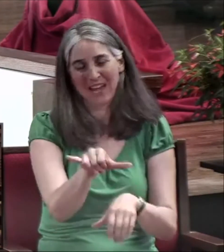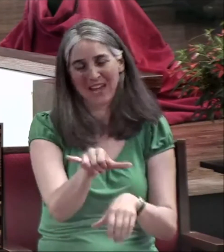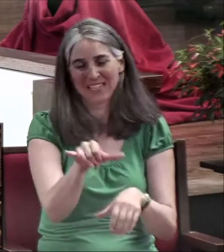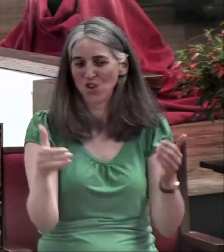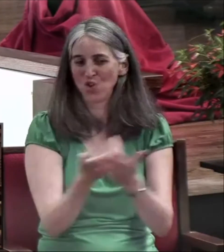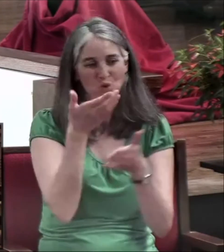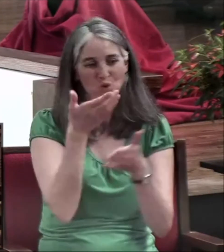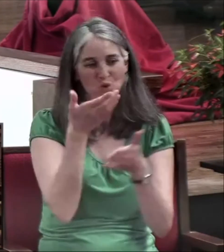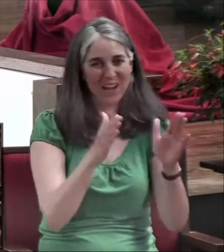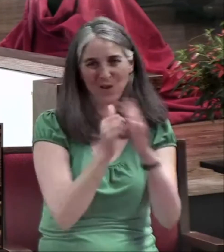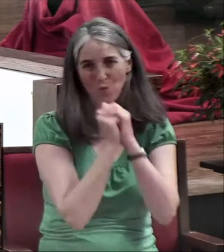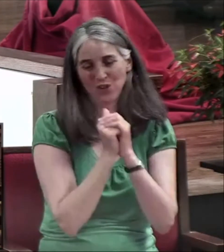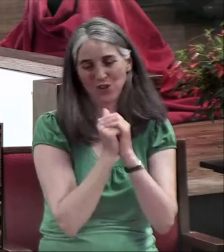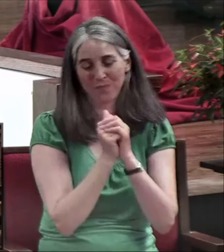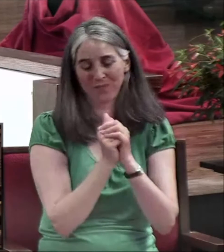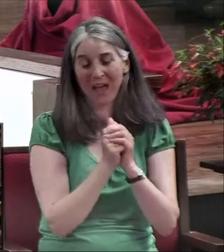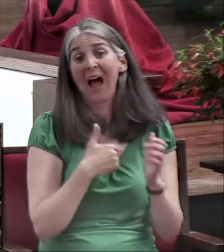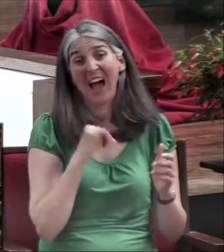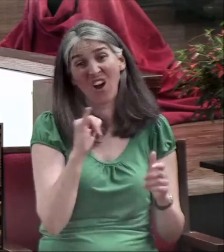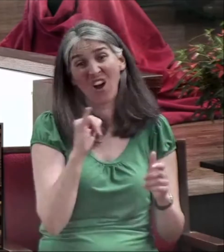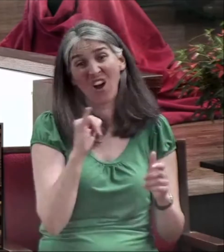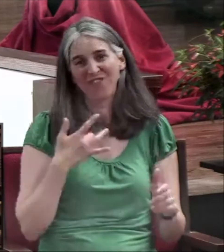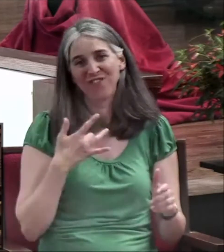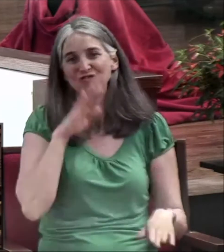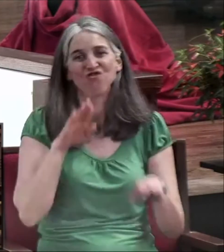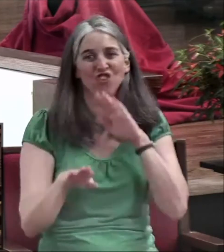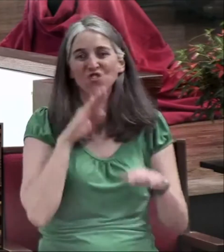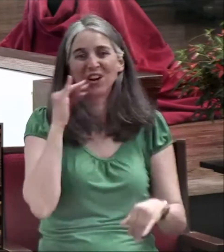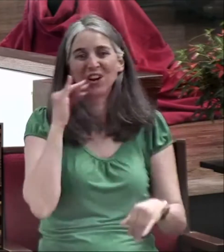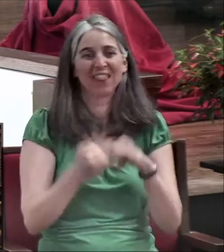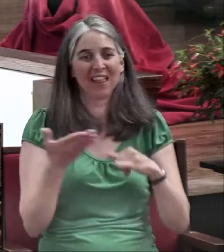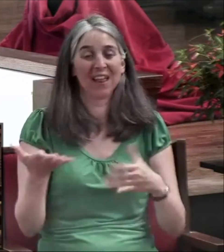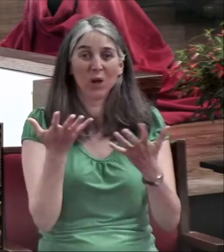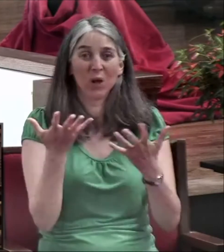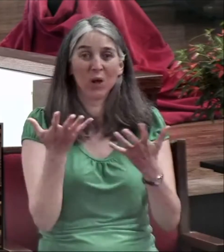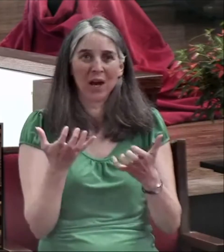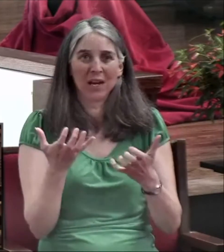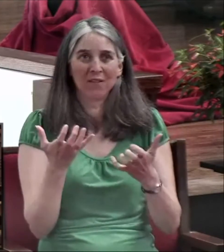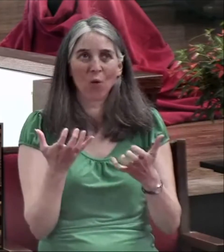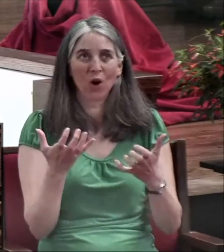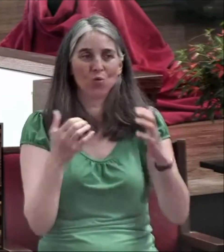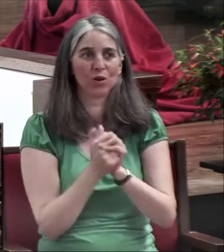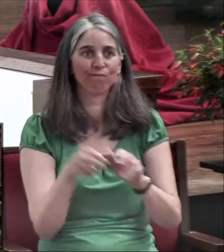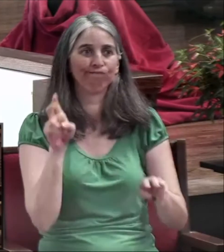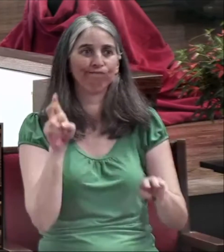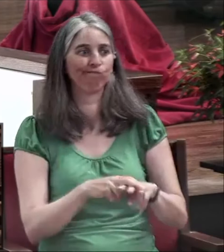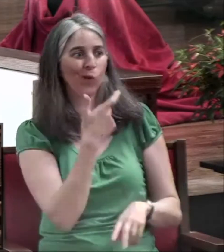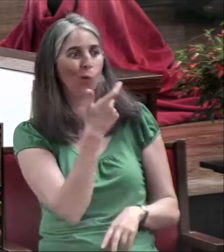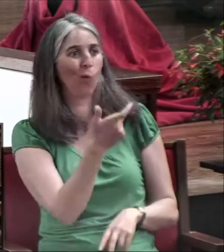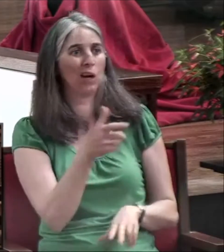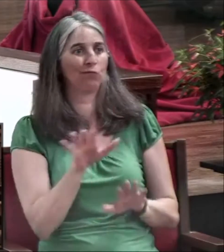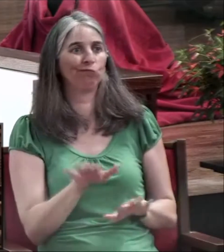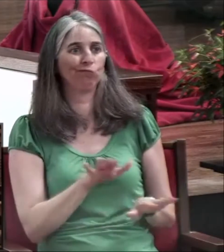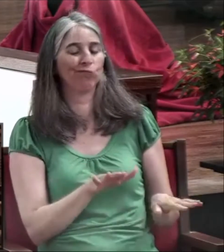me, it frustrates me because the last thing we want is worship to be a spectator experience. You know what I'm saying?